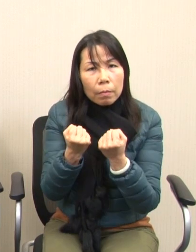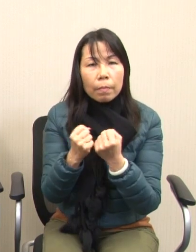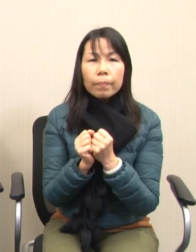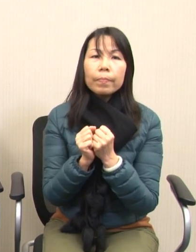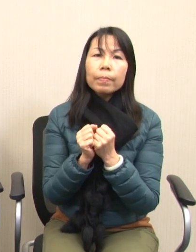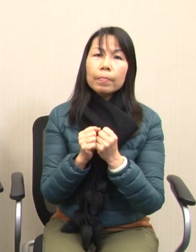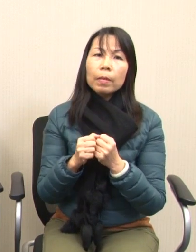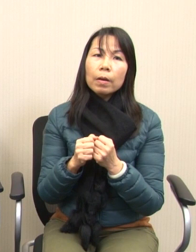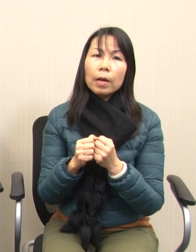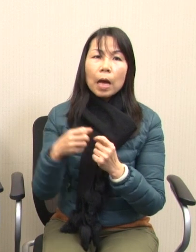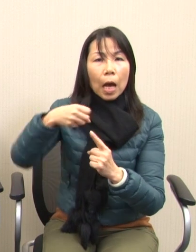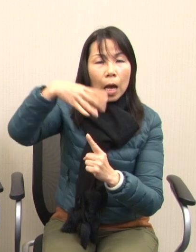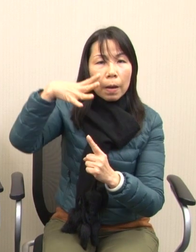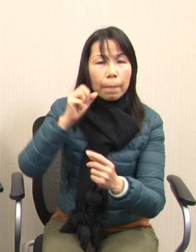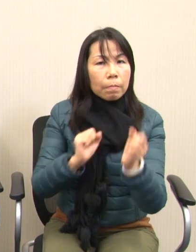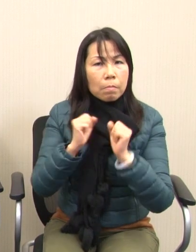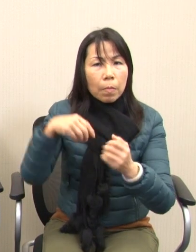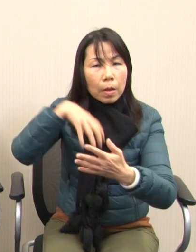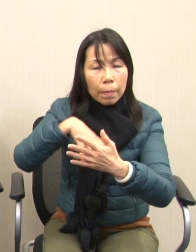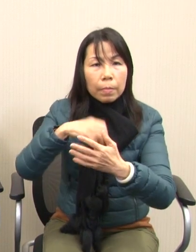in the umbrella movement.